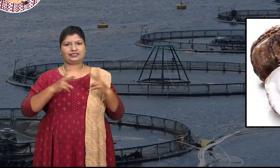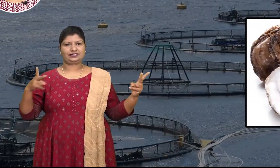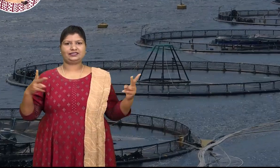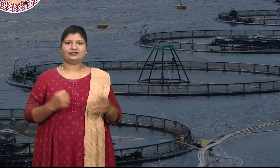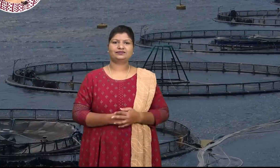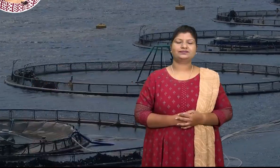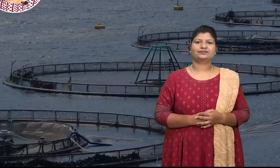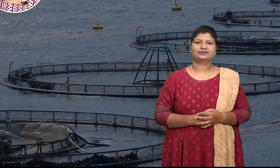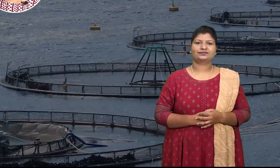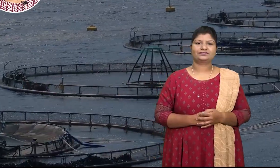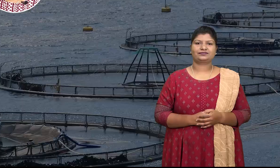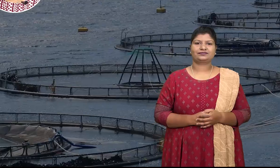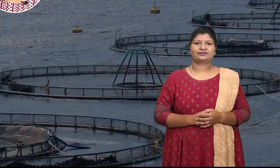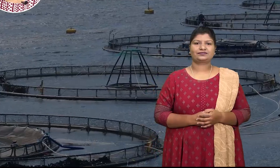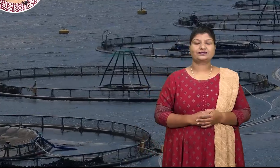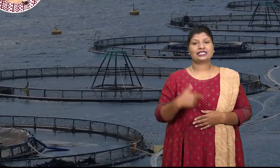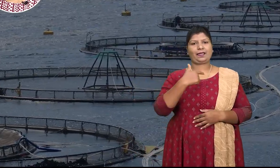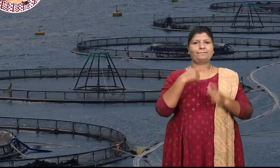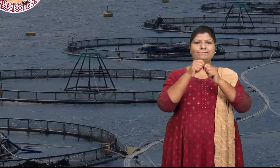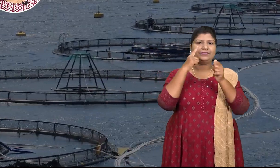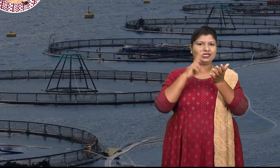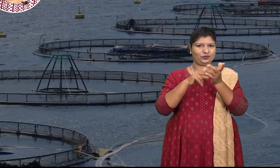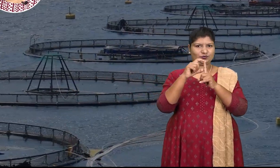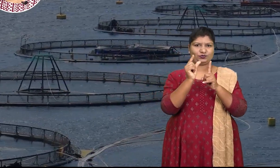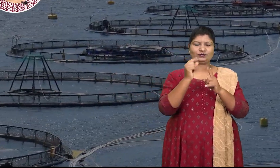etc. I am Bindu.